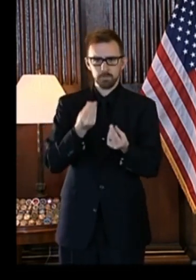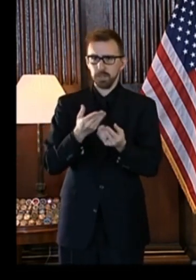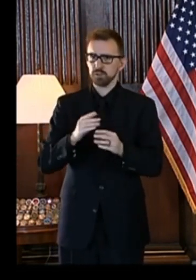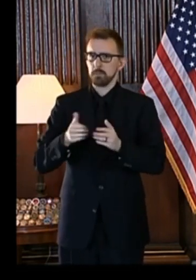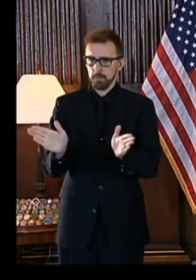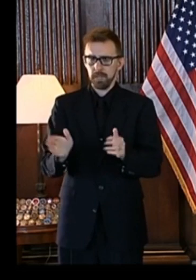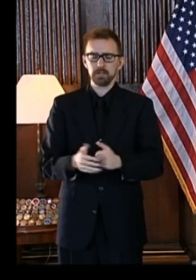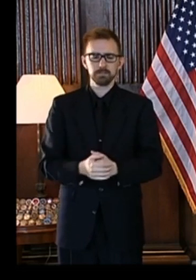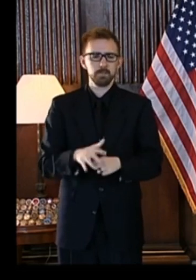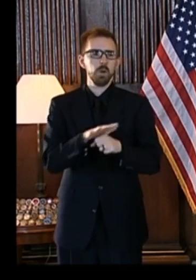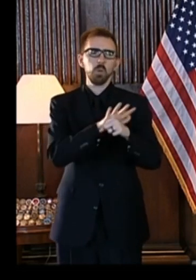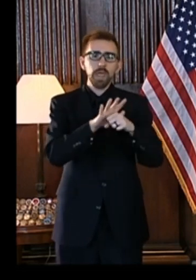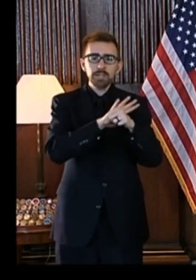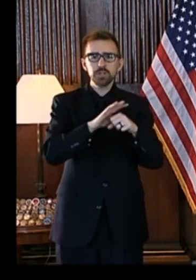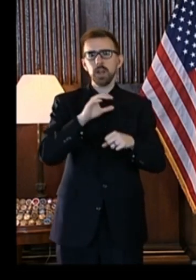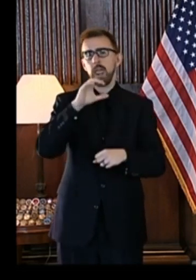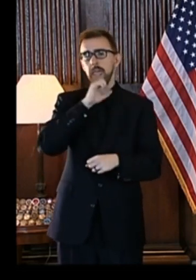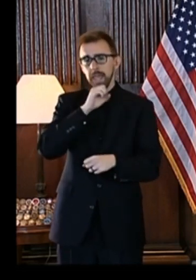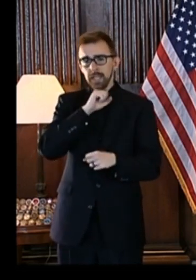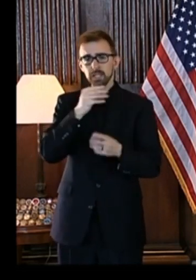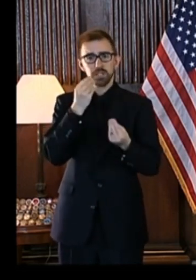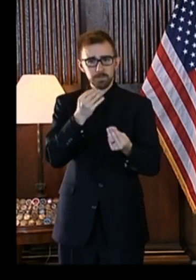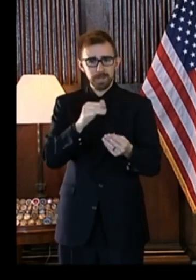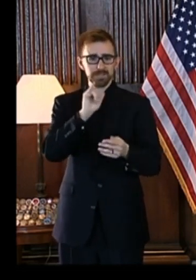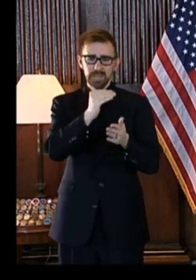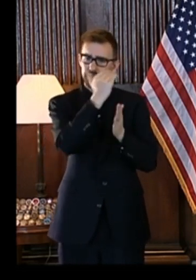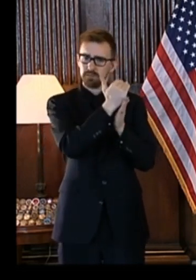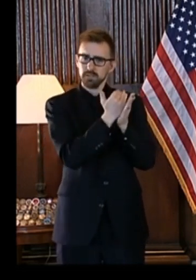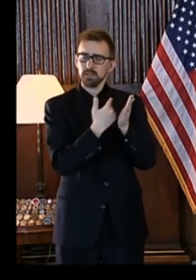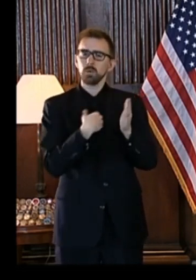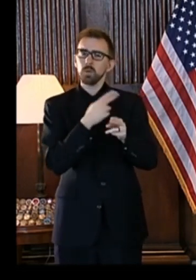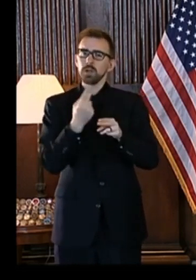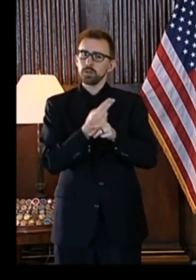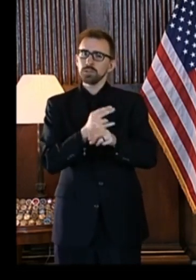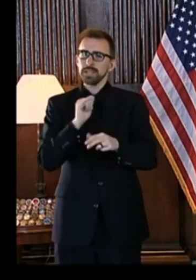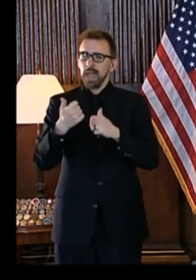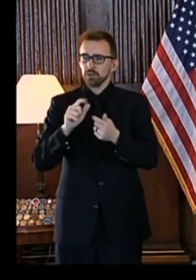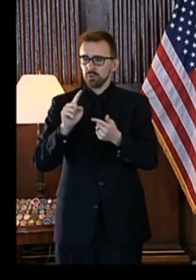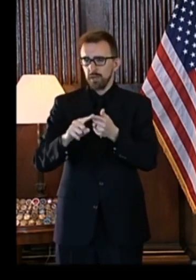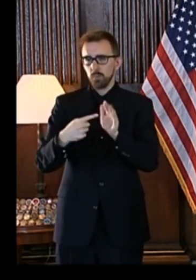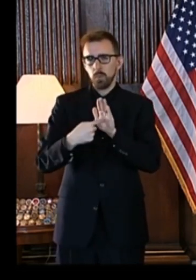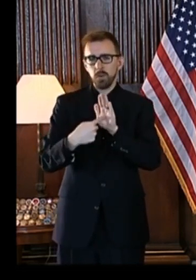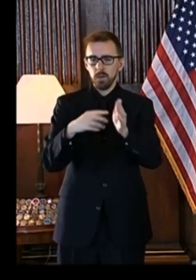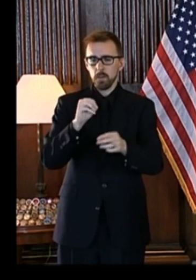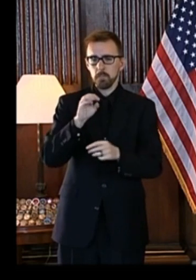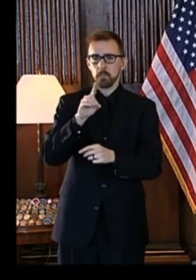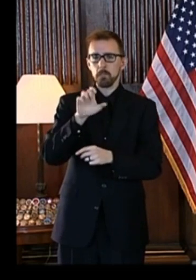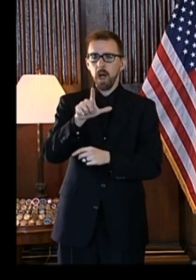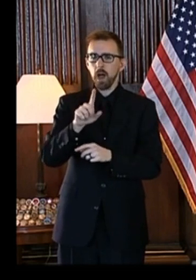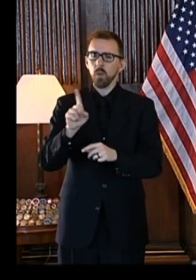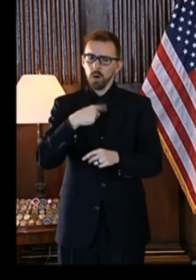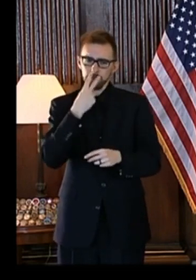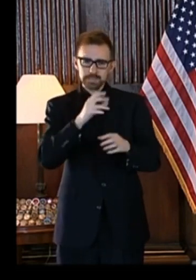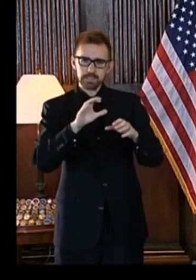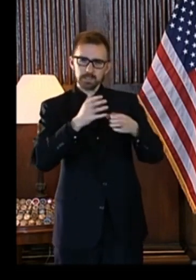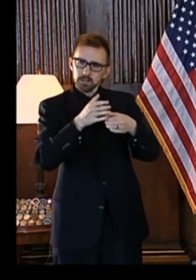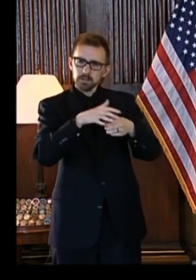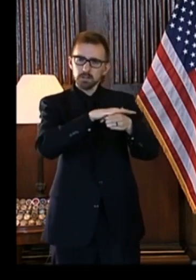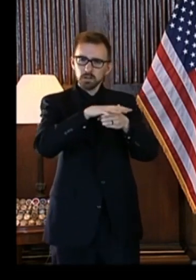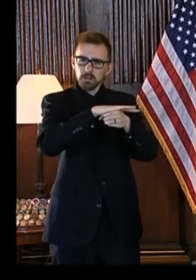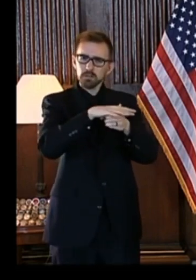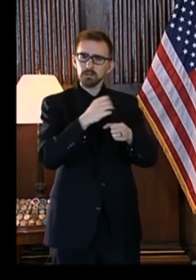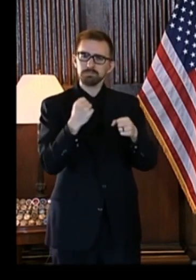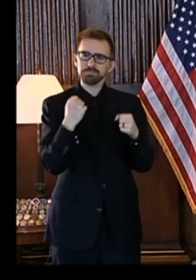the age, and we're using that data epidemiologically to try to model where we're seeing clusters. I